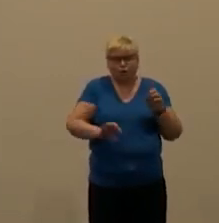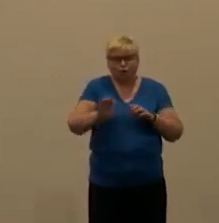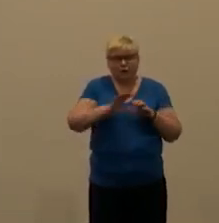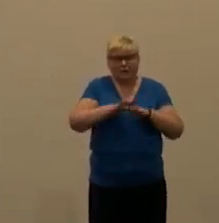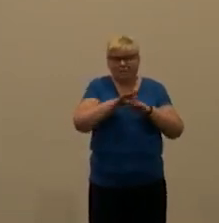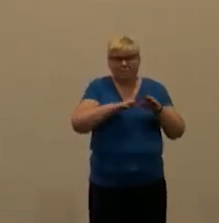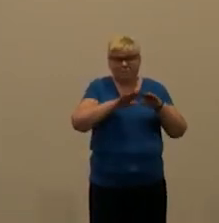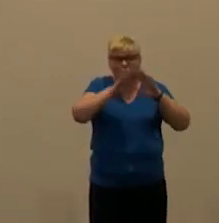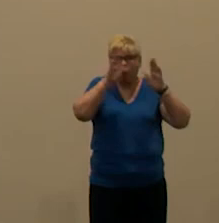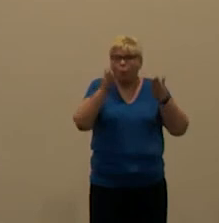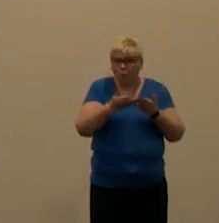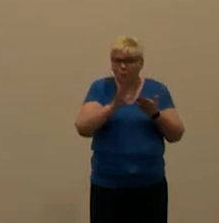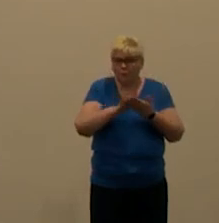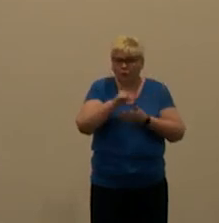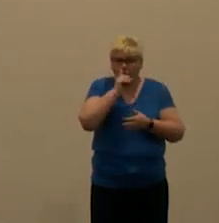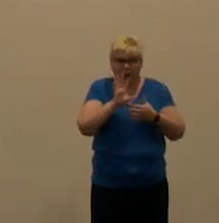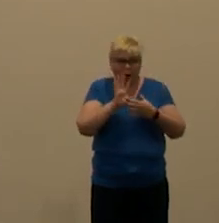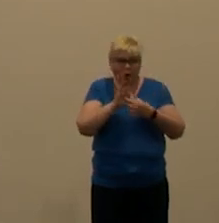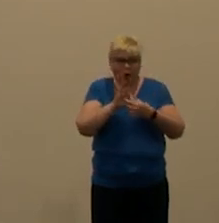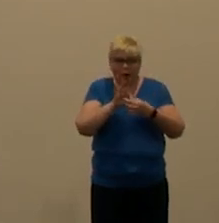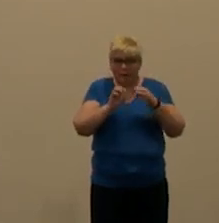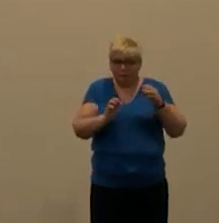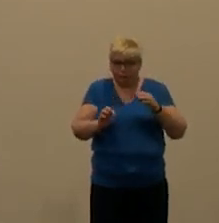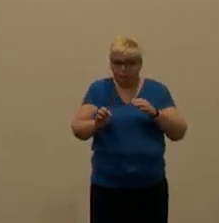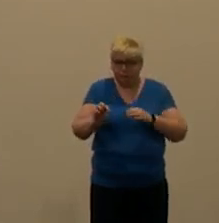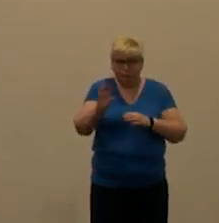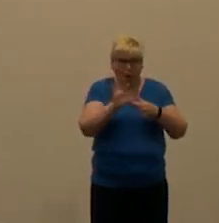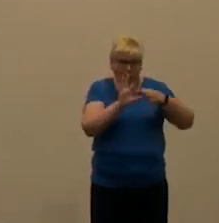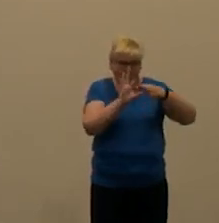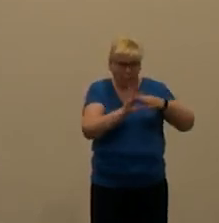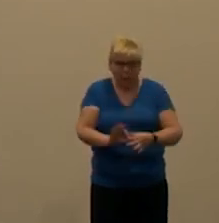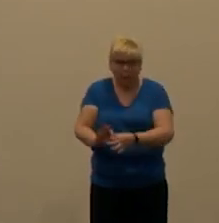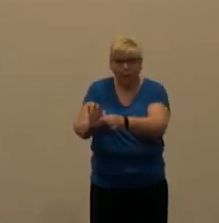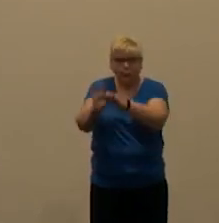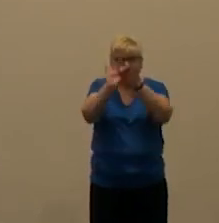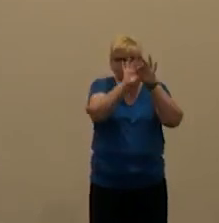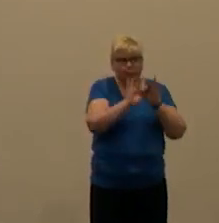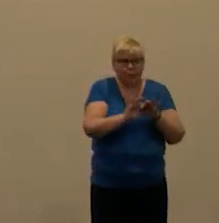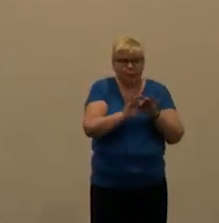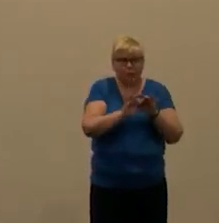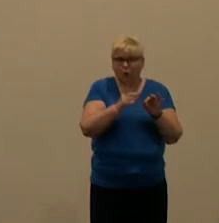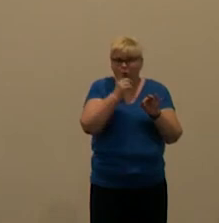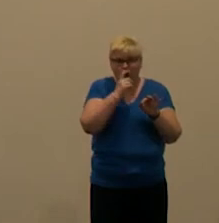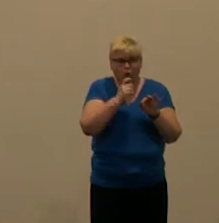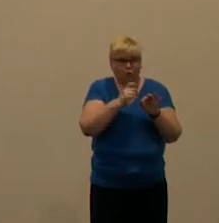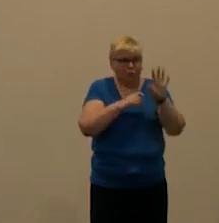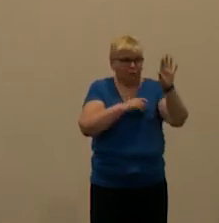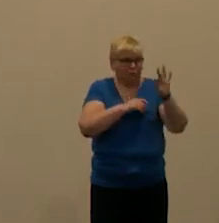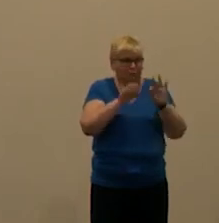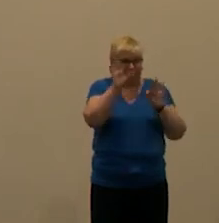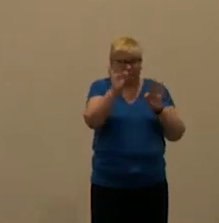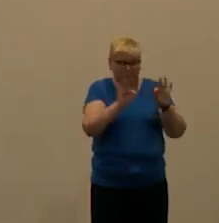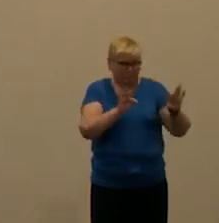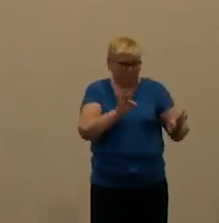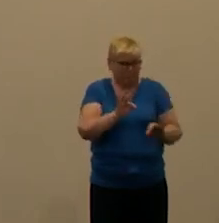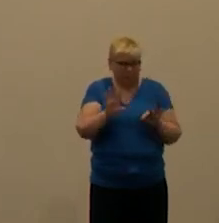So you can connect each regions together, and you can bring all regions, or you can bring the nearest